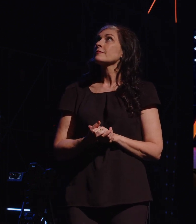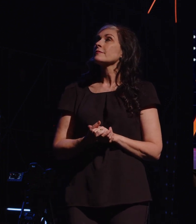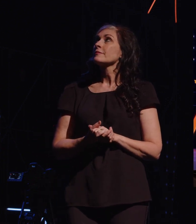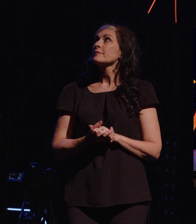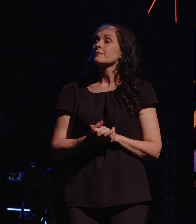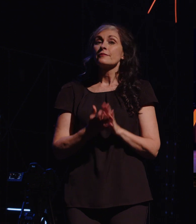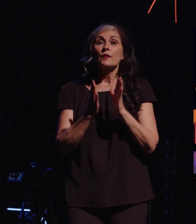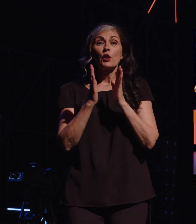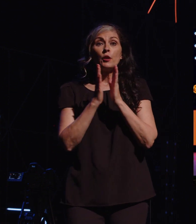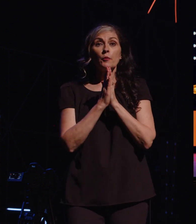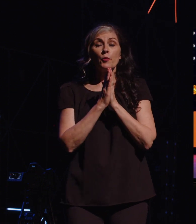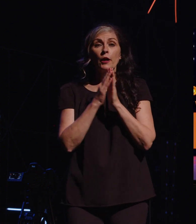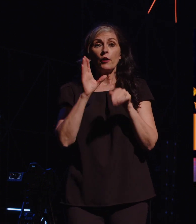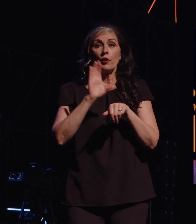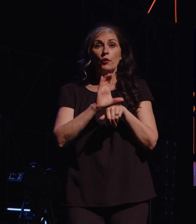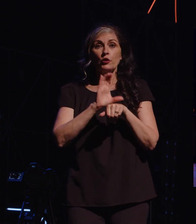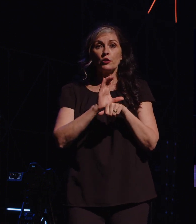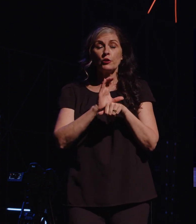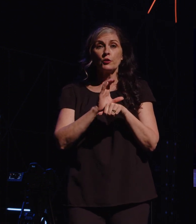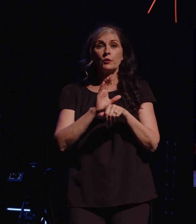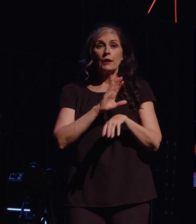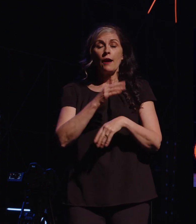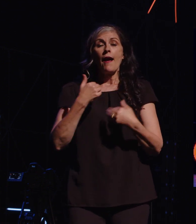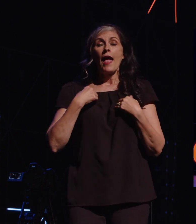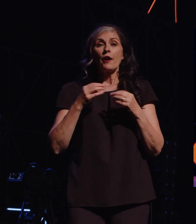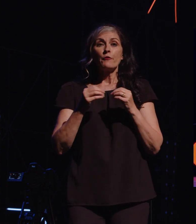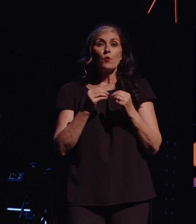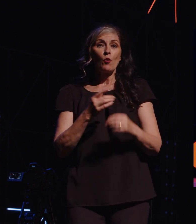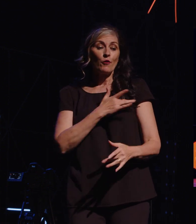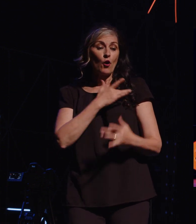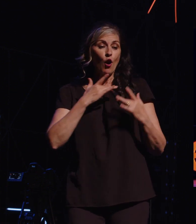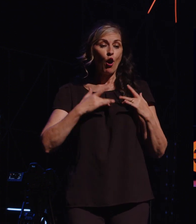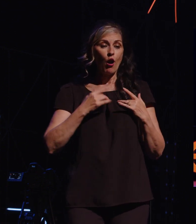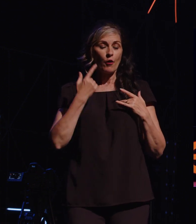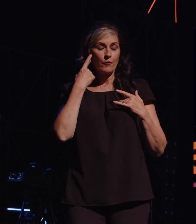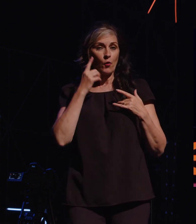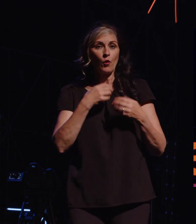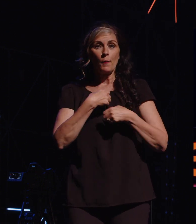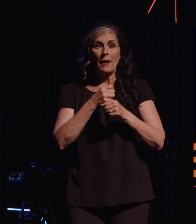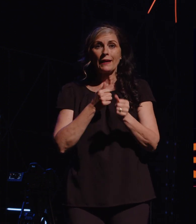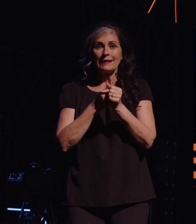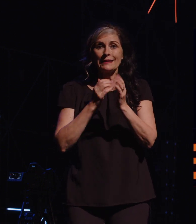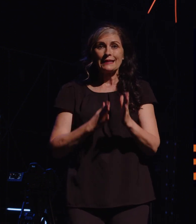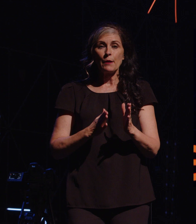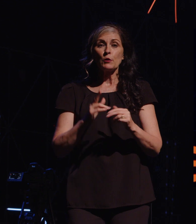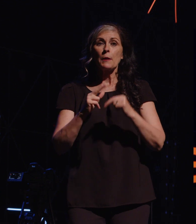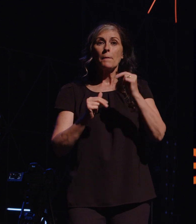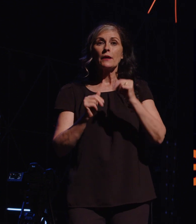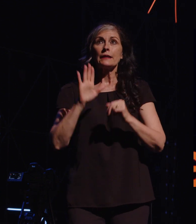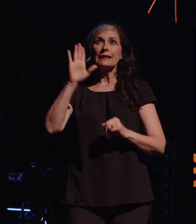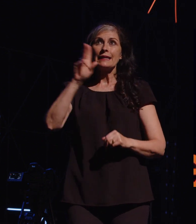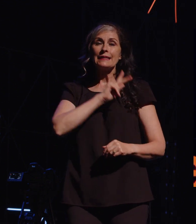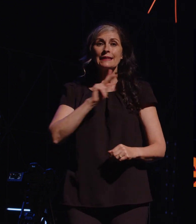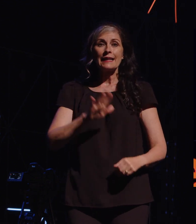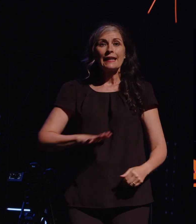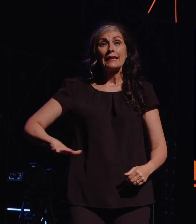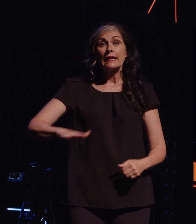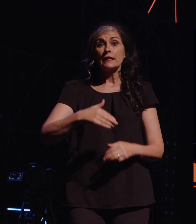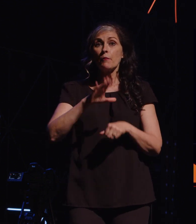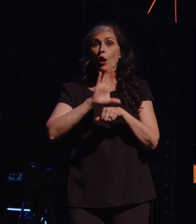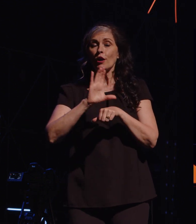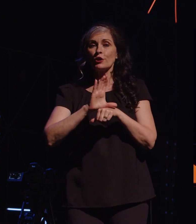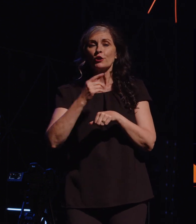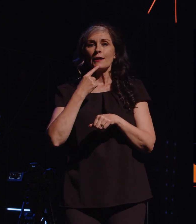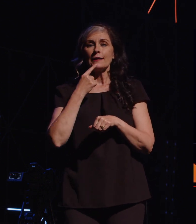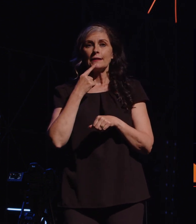Our prayer at the Grove this year is that we would all gain even more of a heart for making disciples and building his kingdom. Our church,